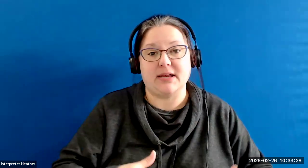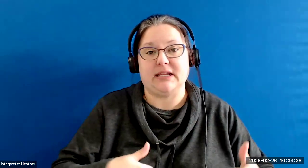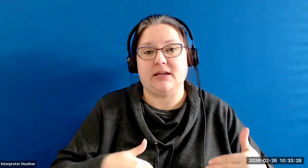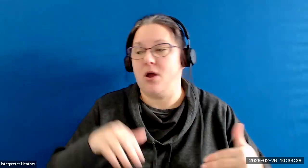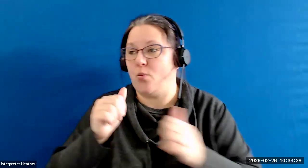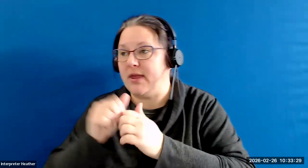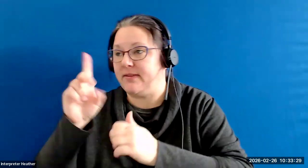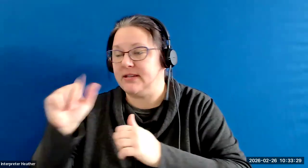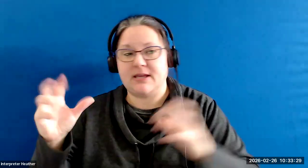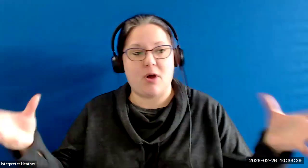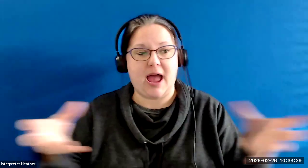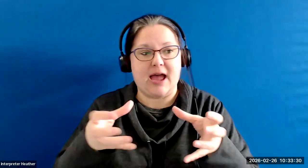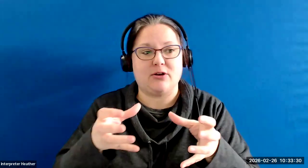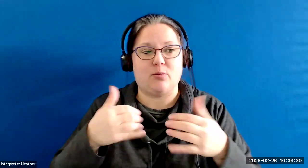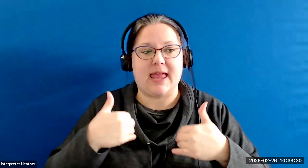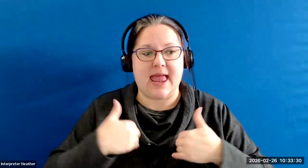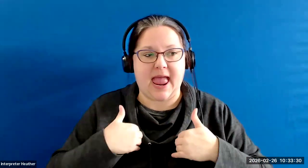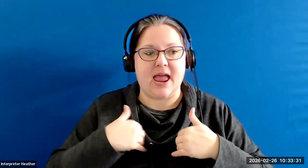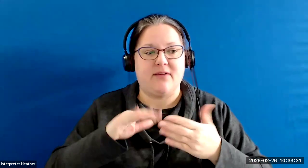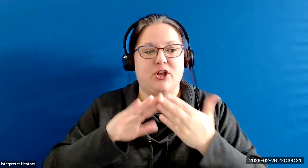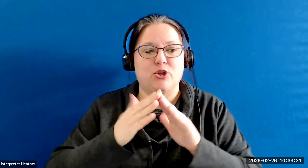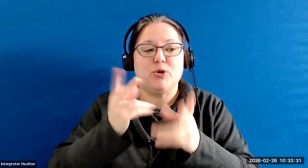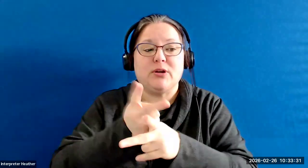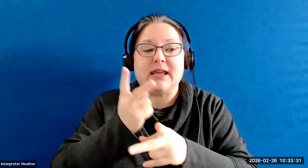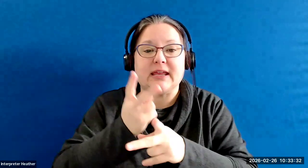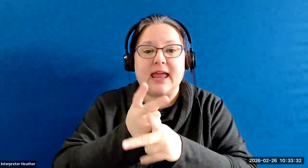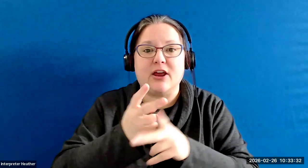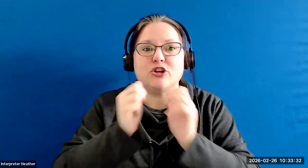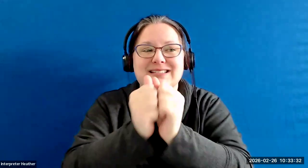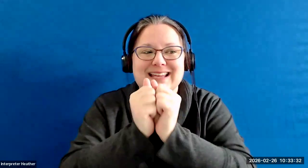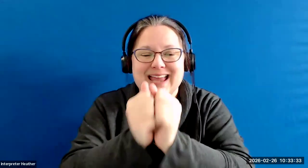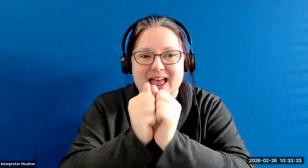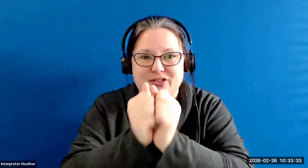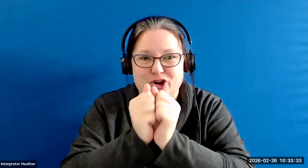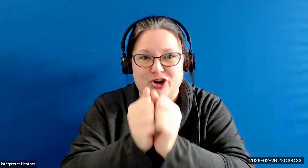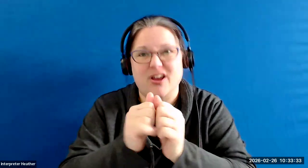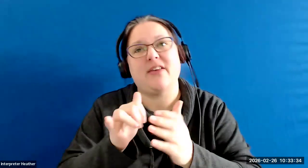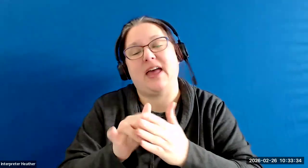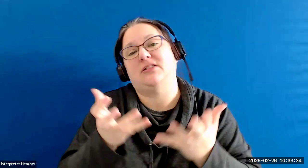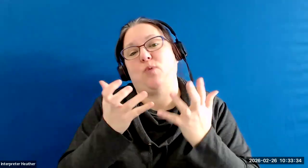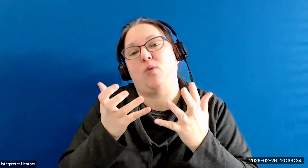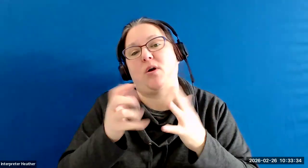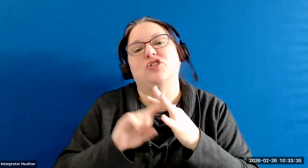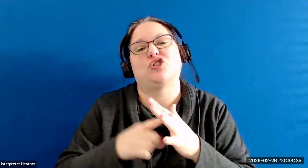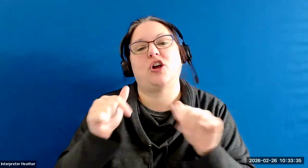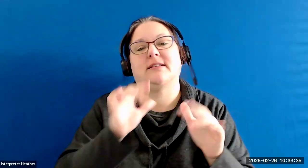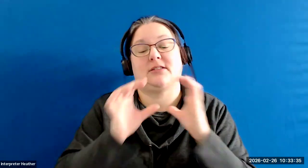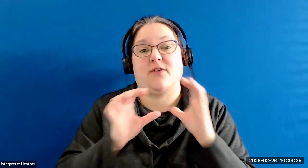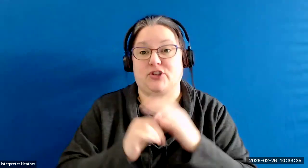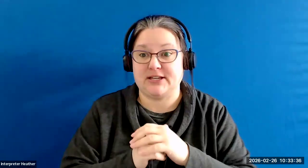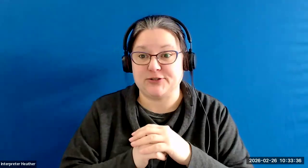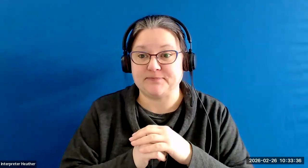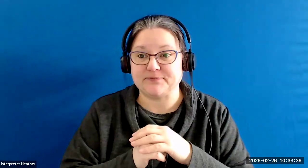together? And that was really the impetus for this conversation. And I wanted to